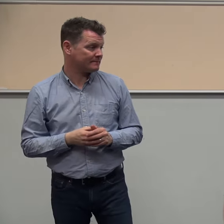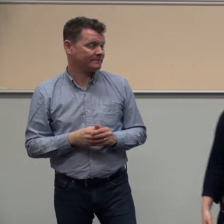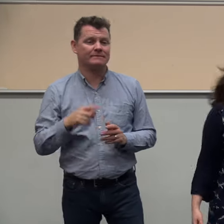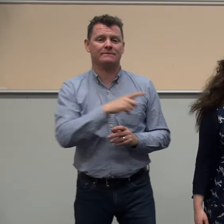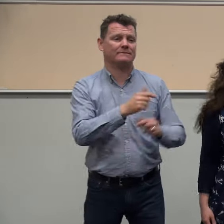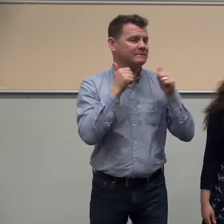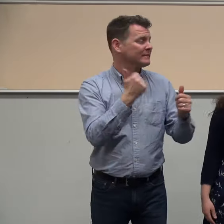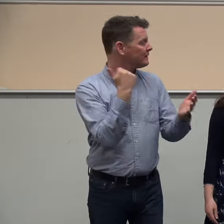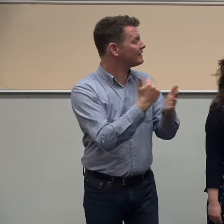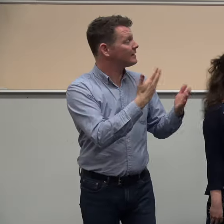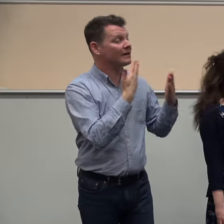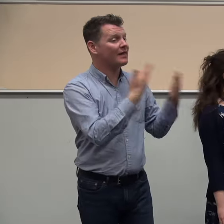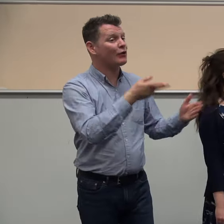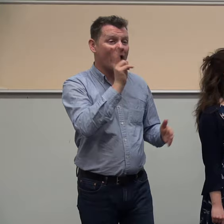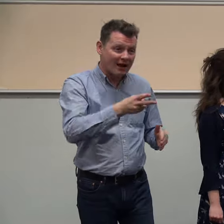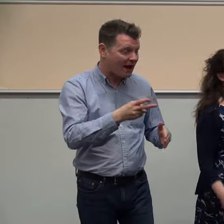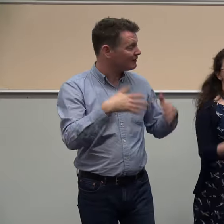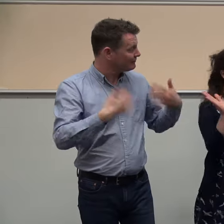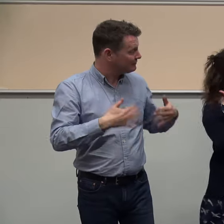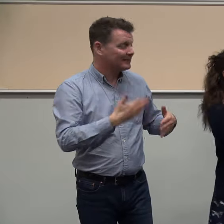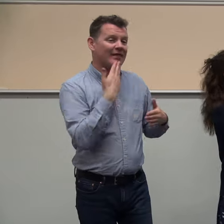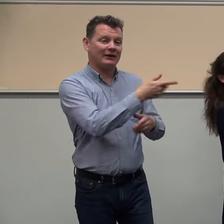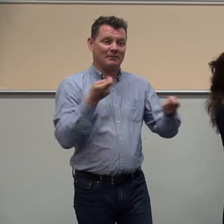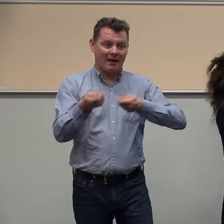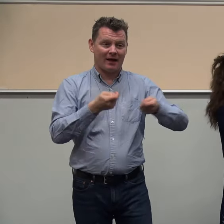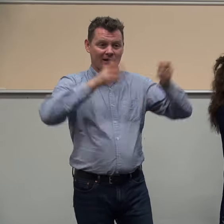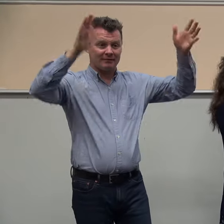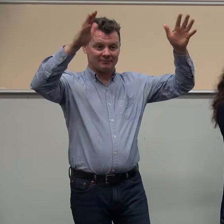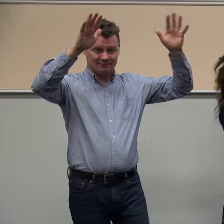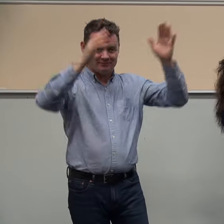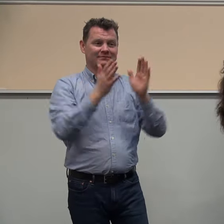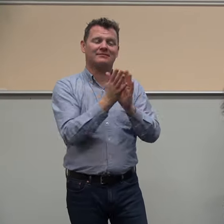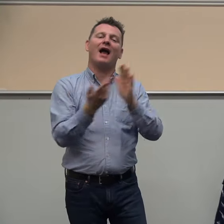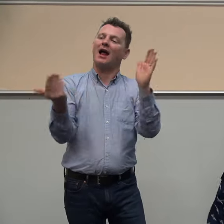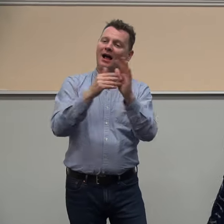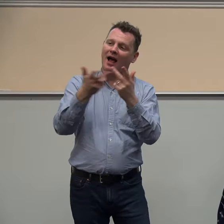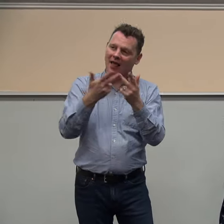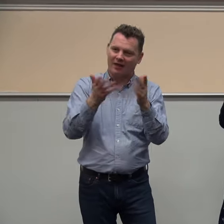Great, fantastic. Thank you again so much, Michael. You deserve another clap.